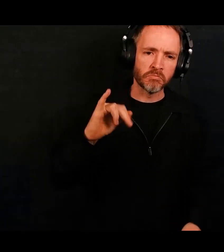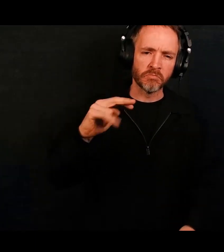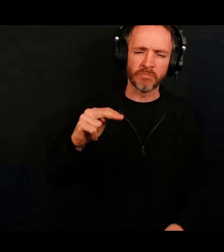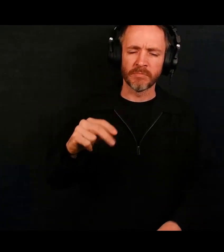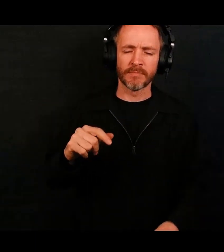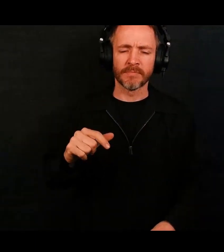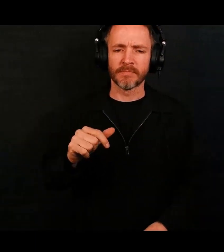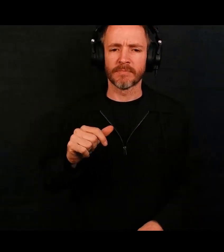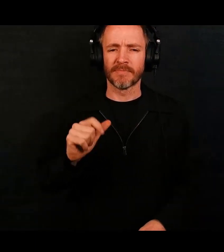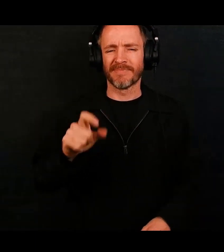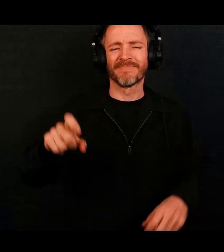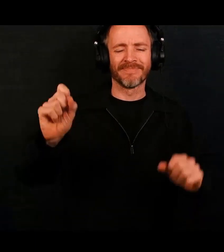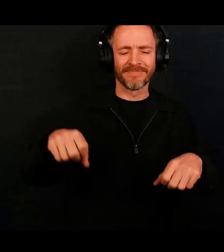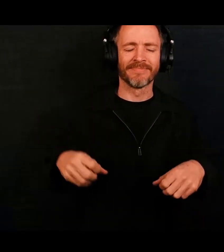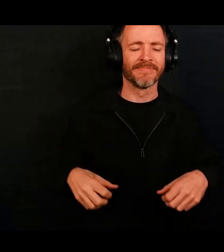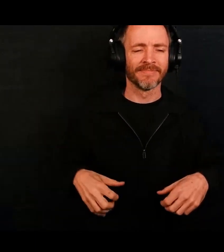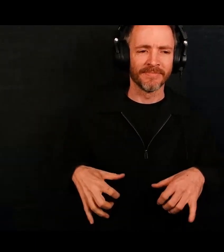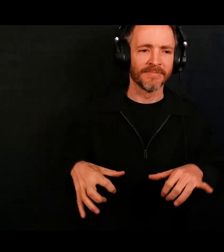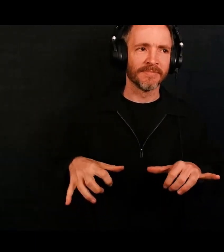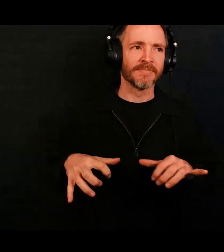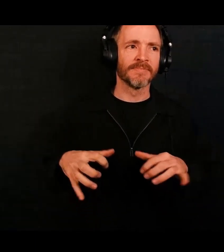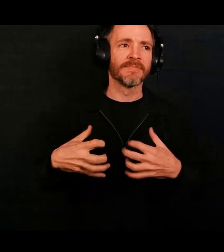You don't need 2-inch tubing.